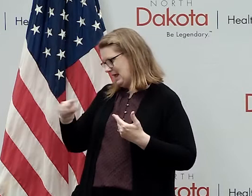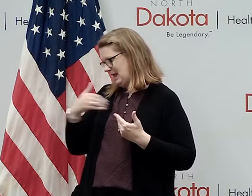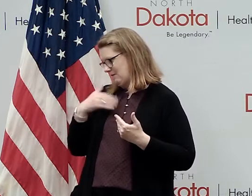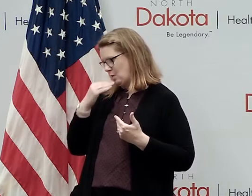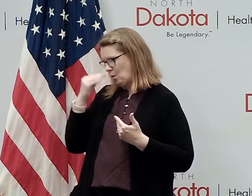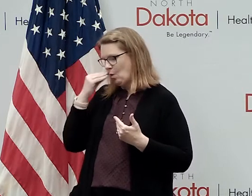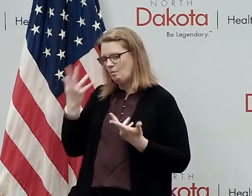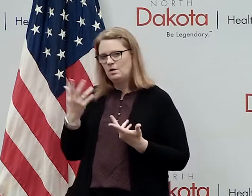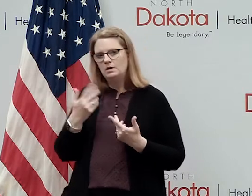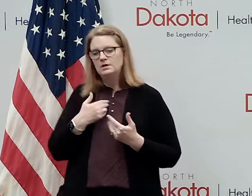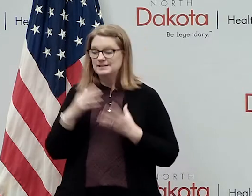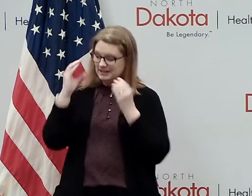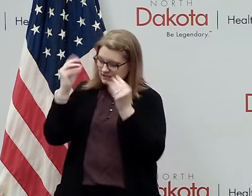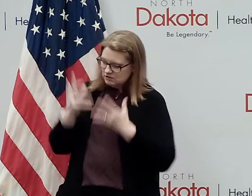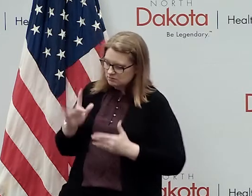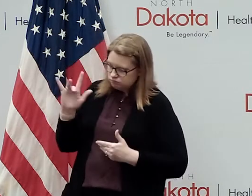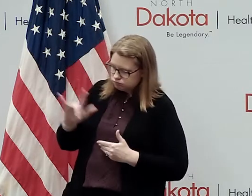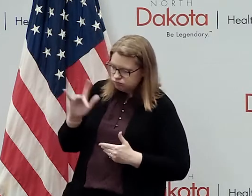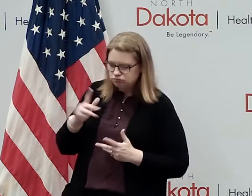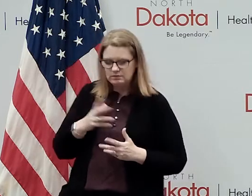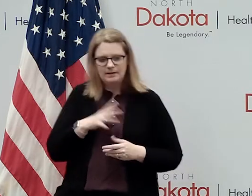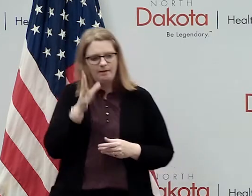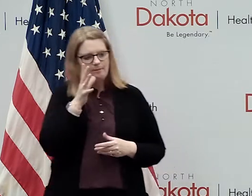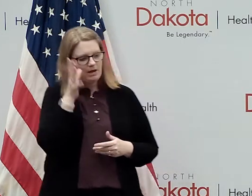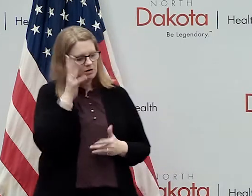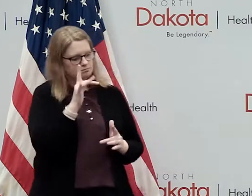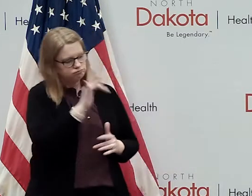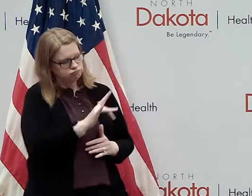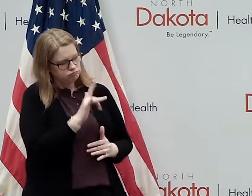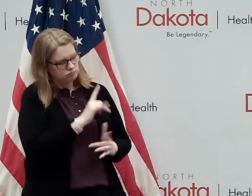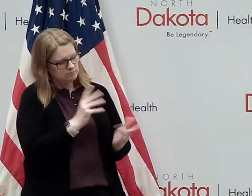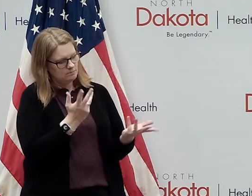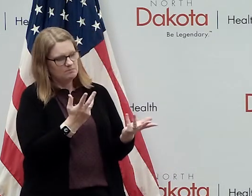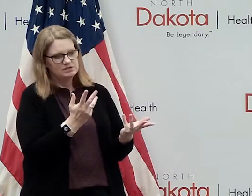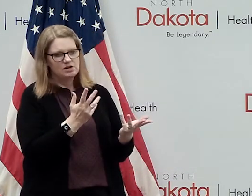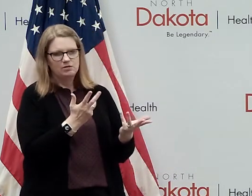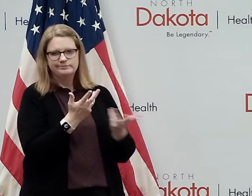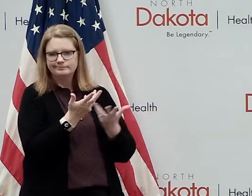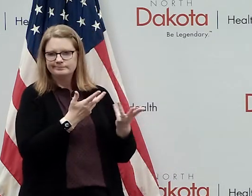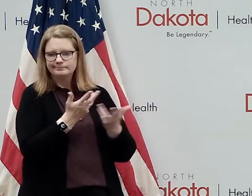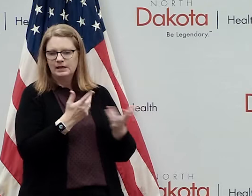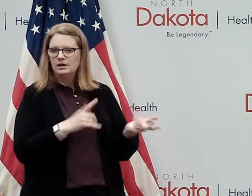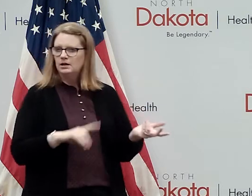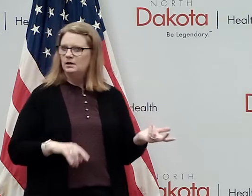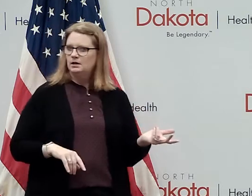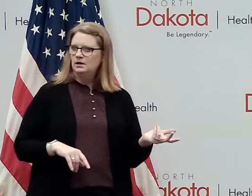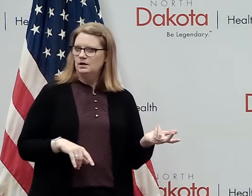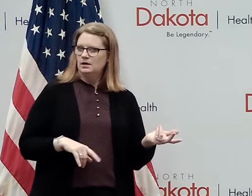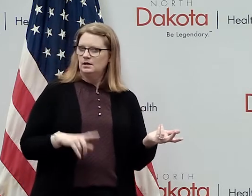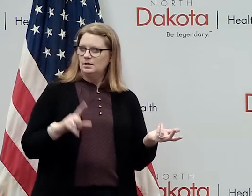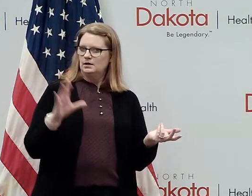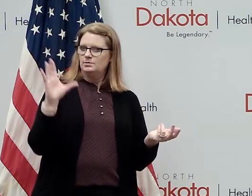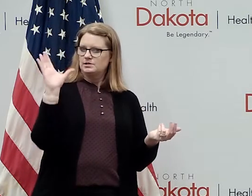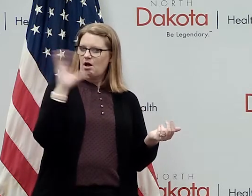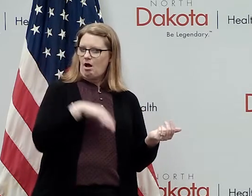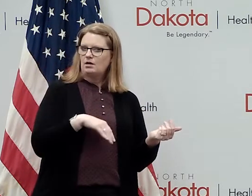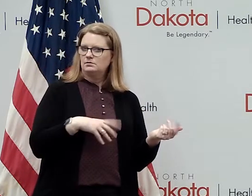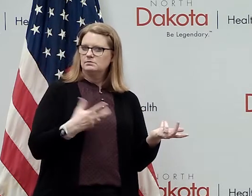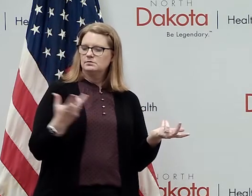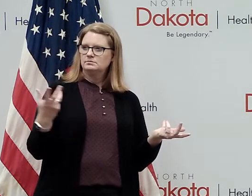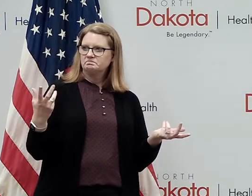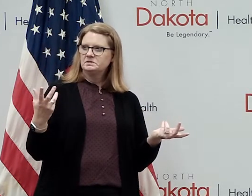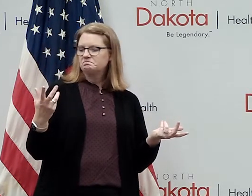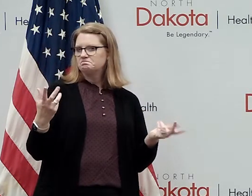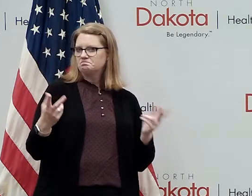became more empathetic about their students, parents became more empathetic about teachers. So it's an odd thing, but in some ways people